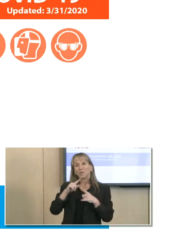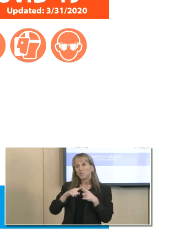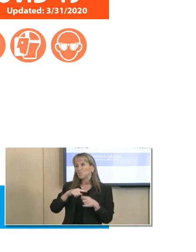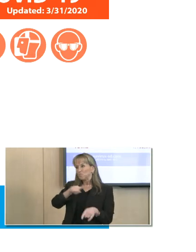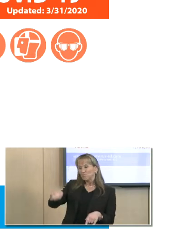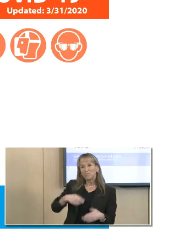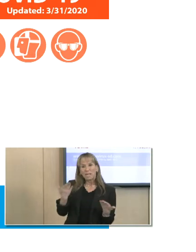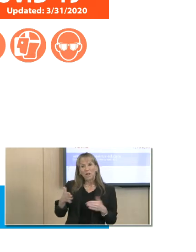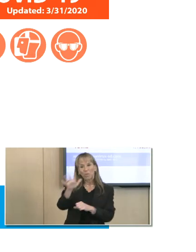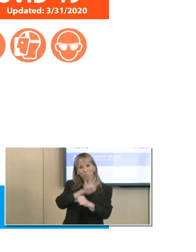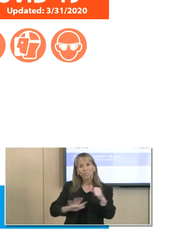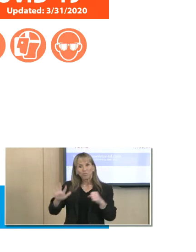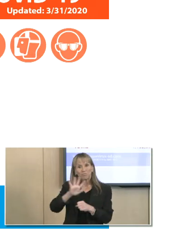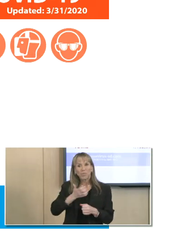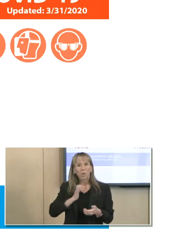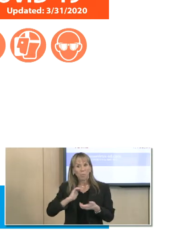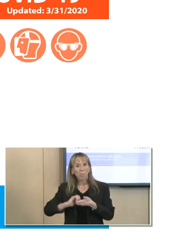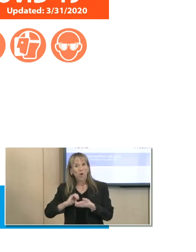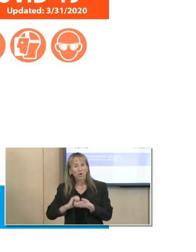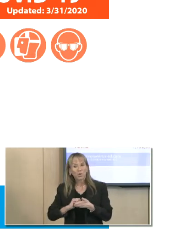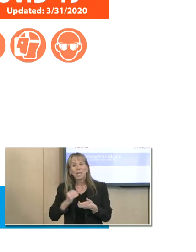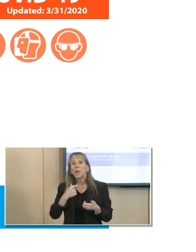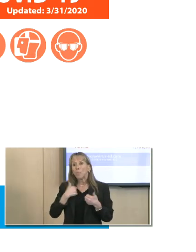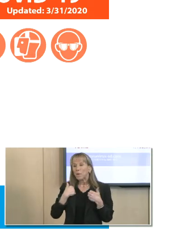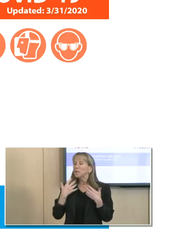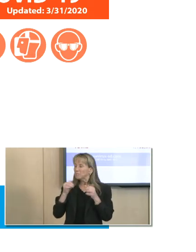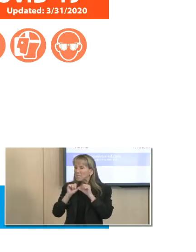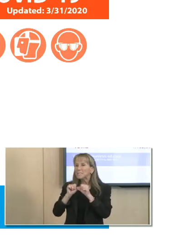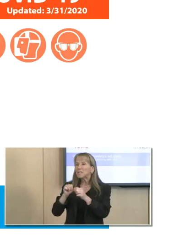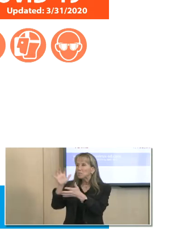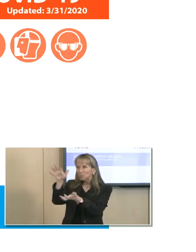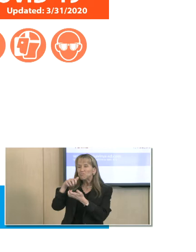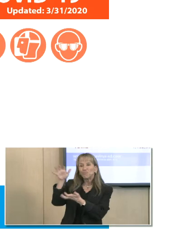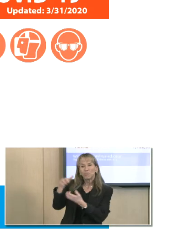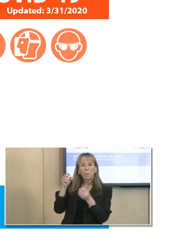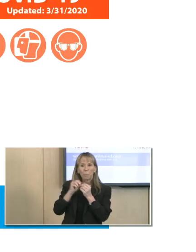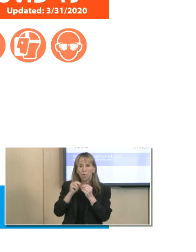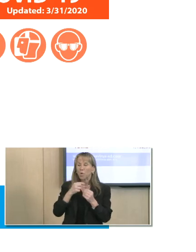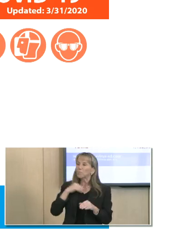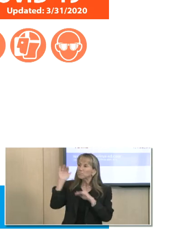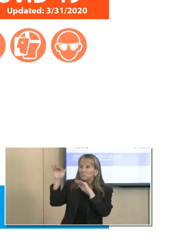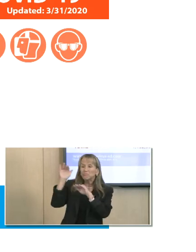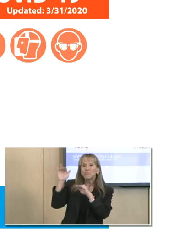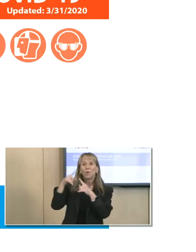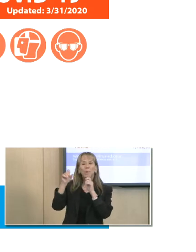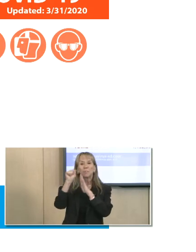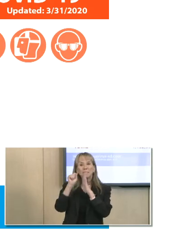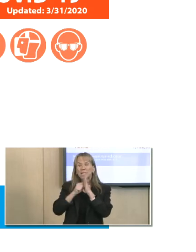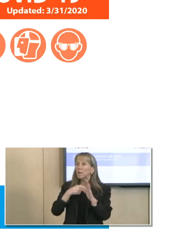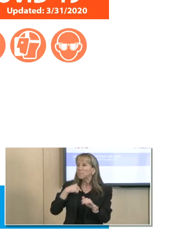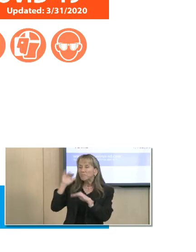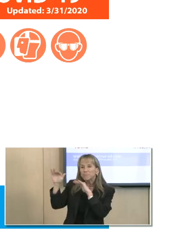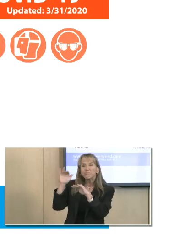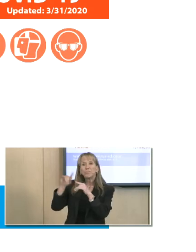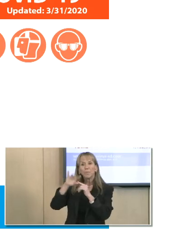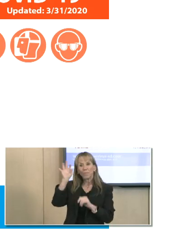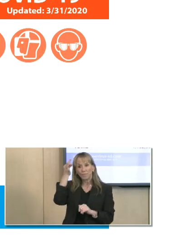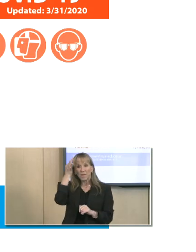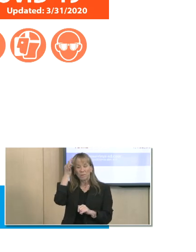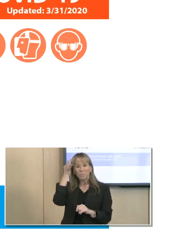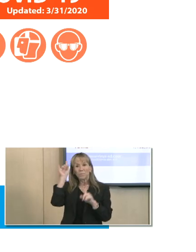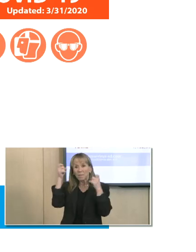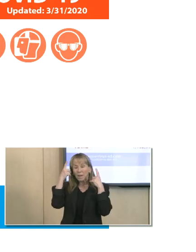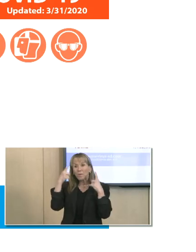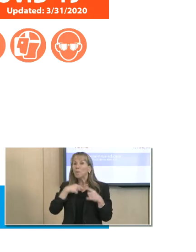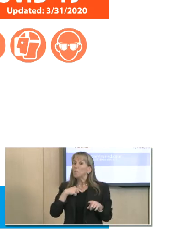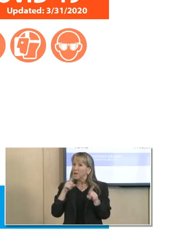partners throughout the region. We continue to acquire more. We make requests from the state, we make requests from the federal government. We also go into the